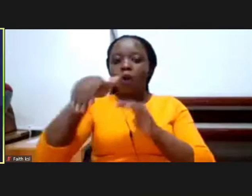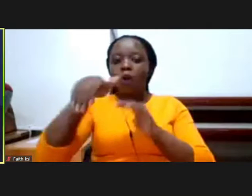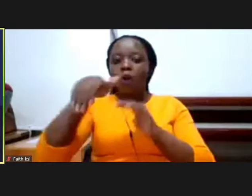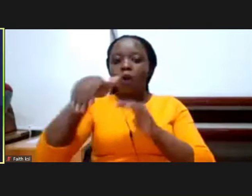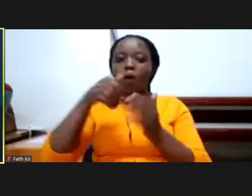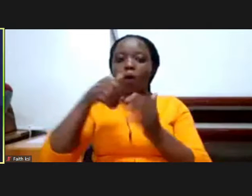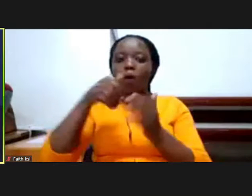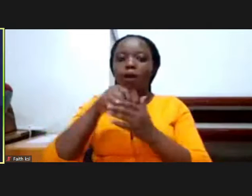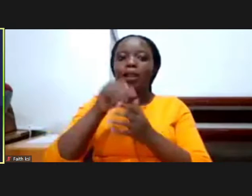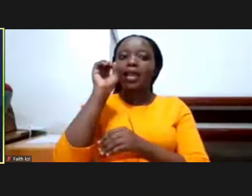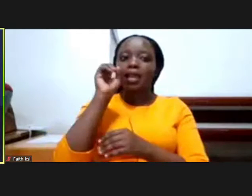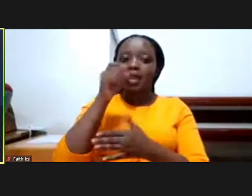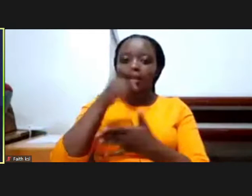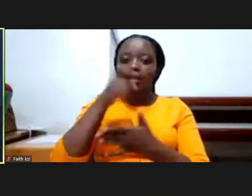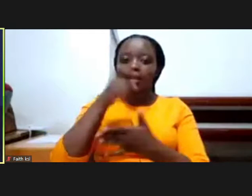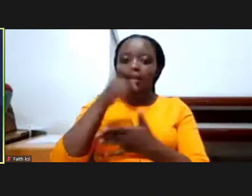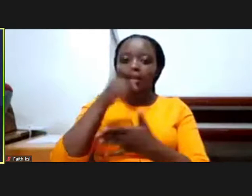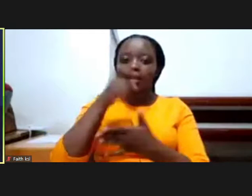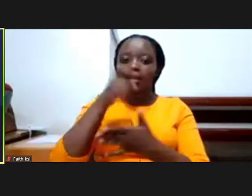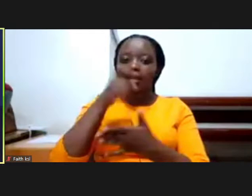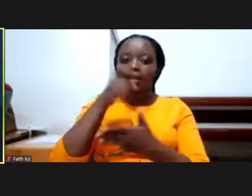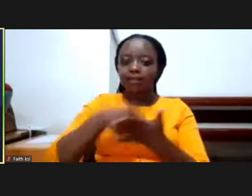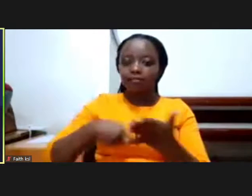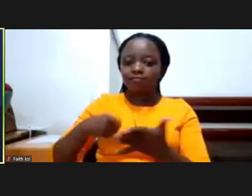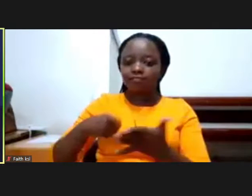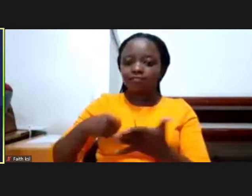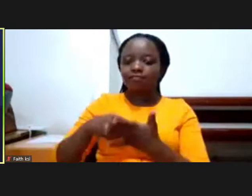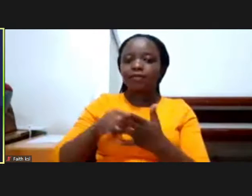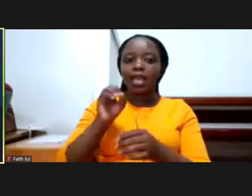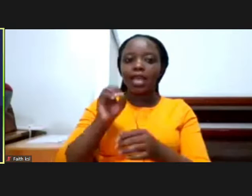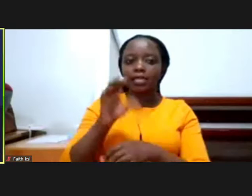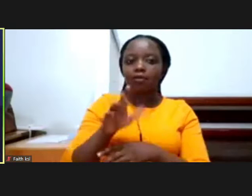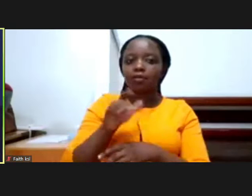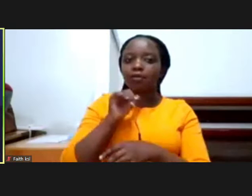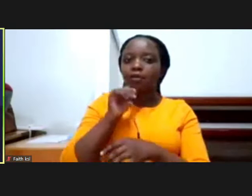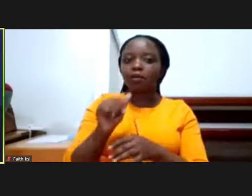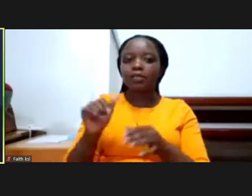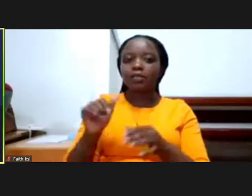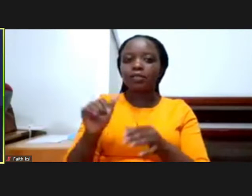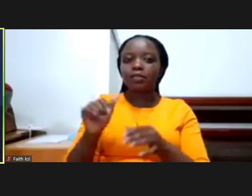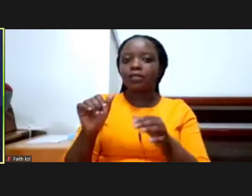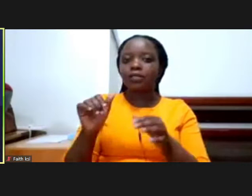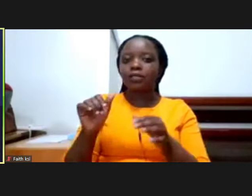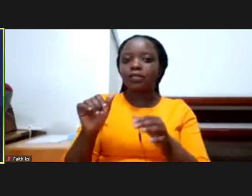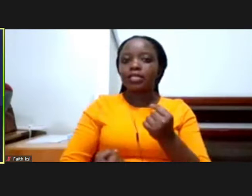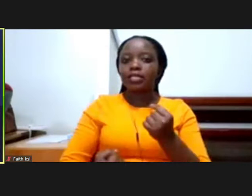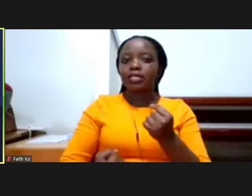for tax purposes, or the period is considered as a grace period?